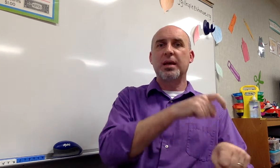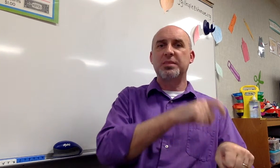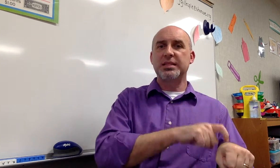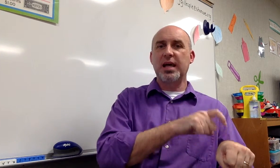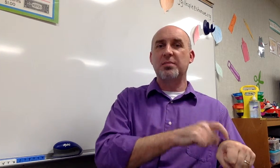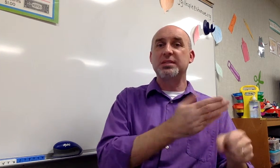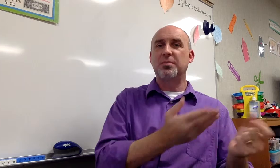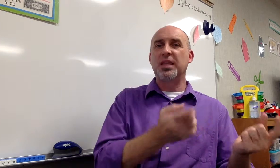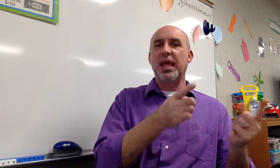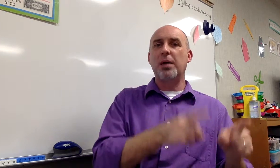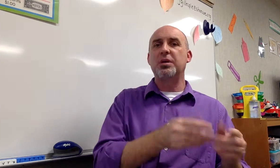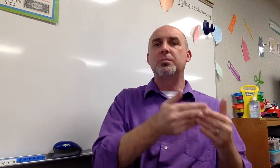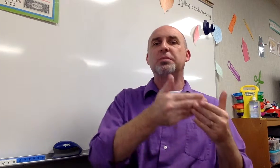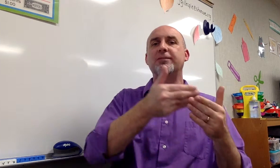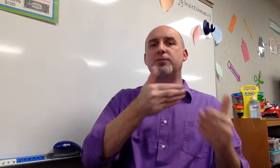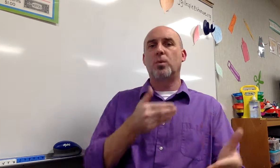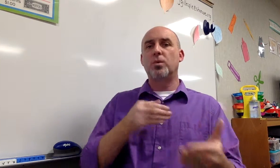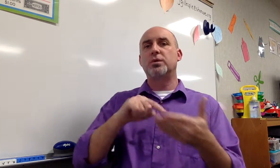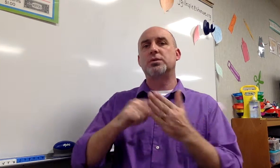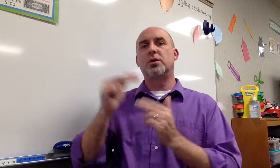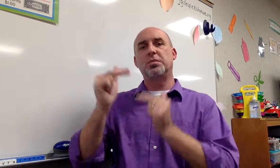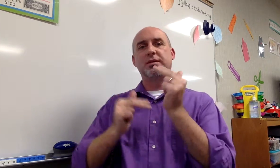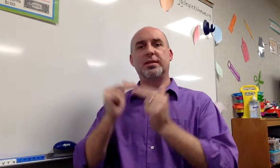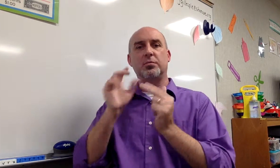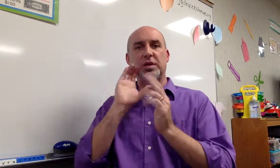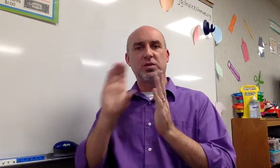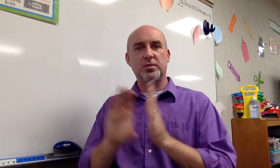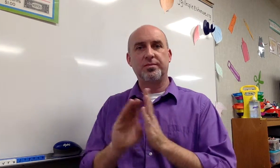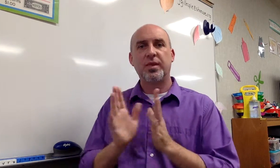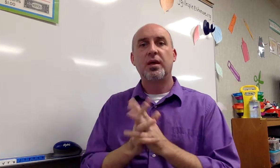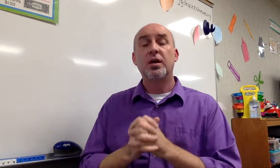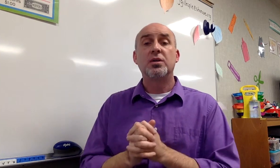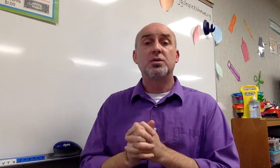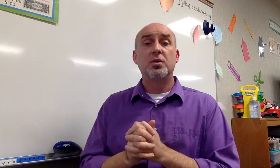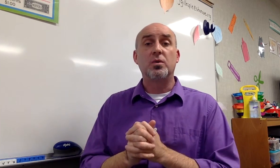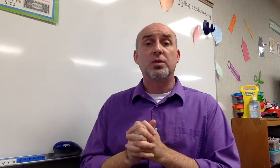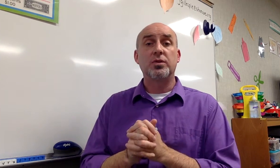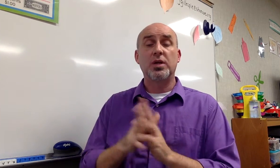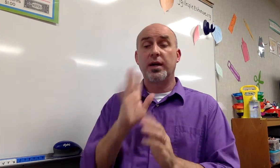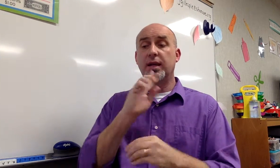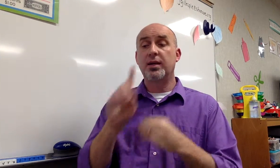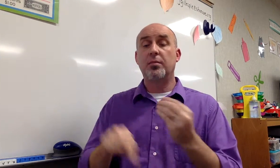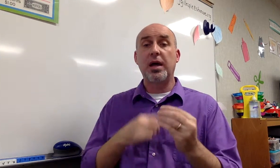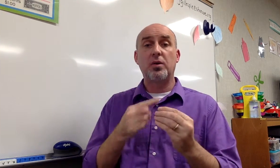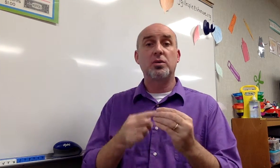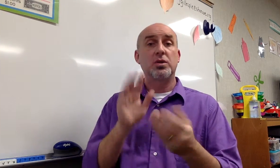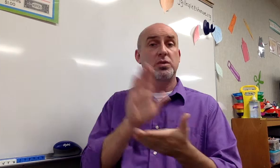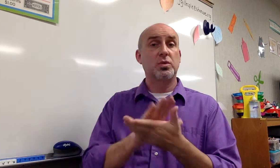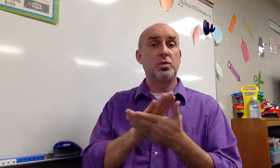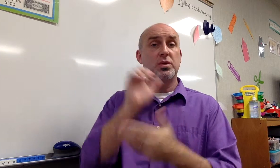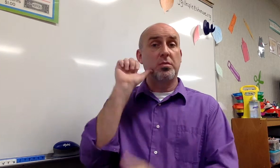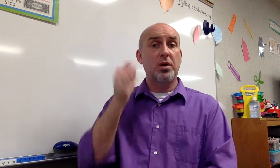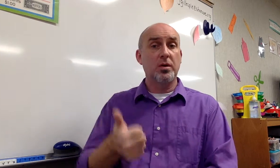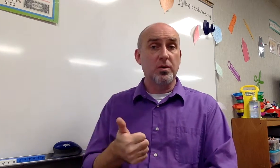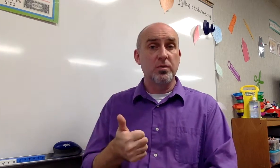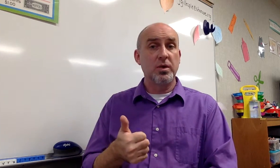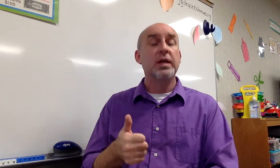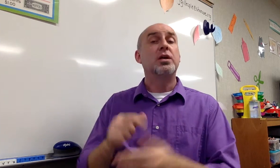the time that something happened before you start building the picture. So if you're talking about school tomorrow, you